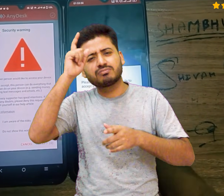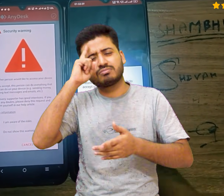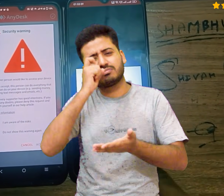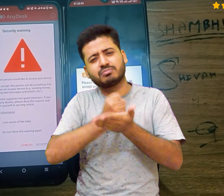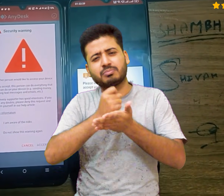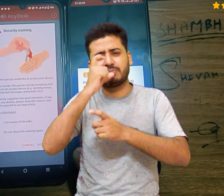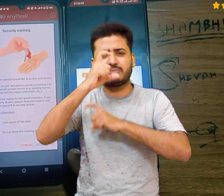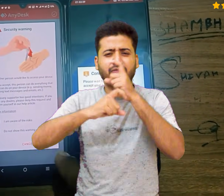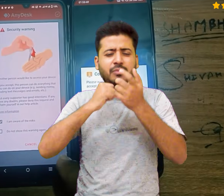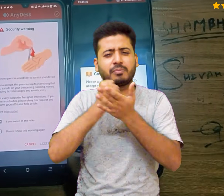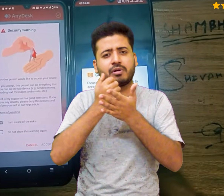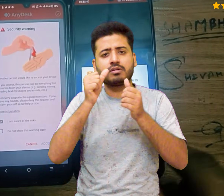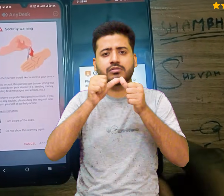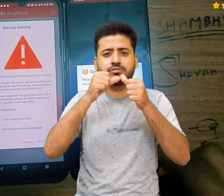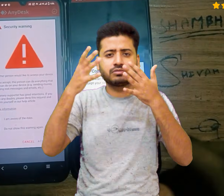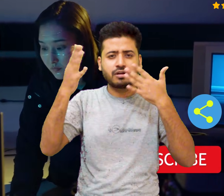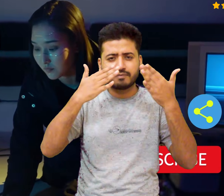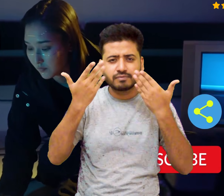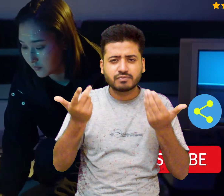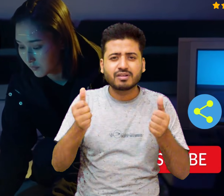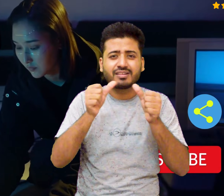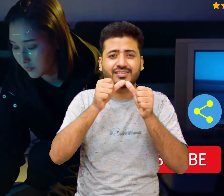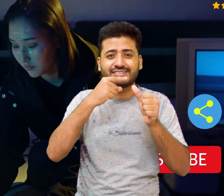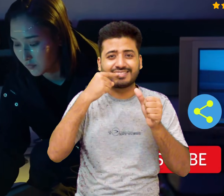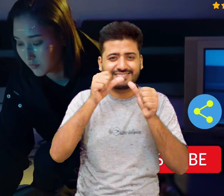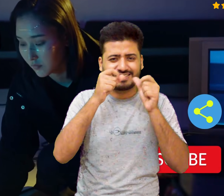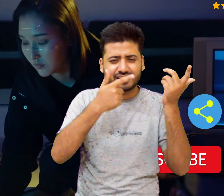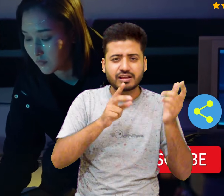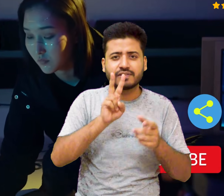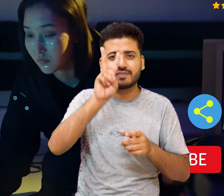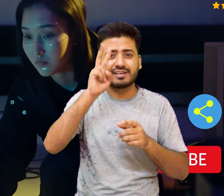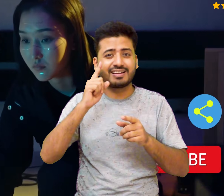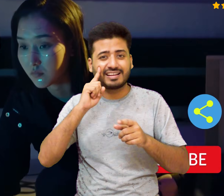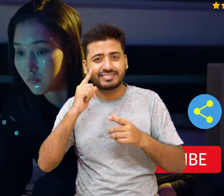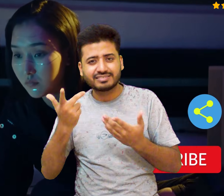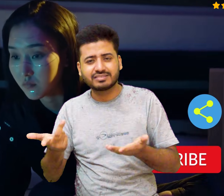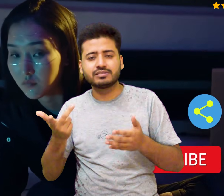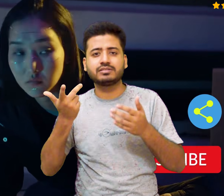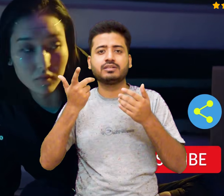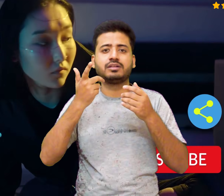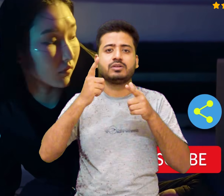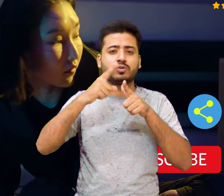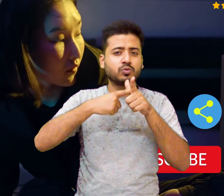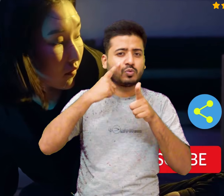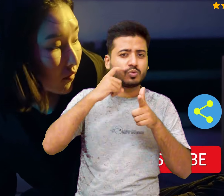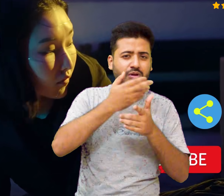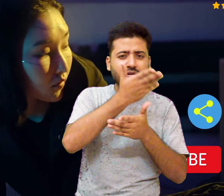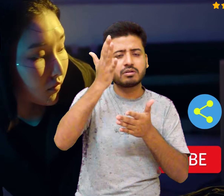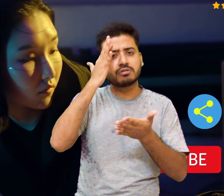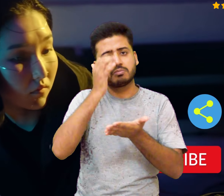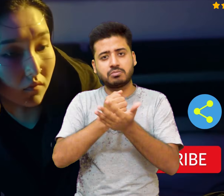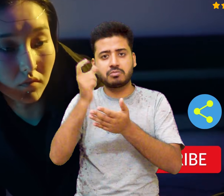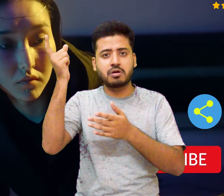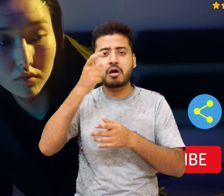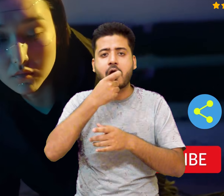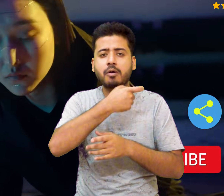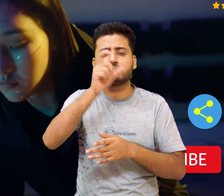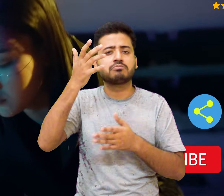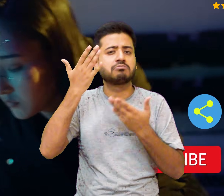of a SIM swapping attack is crucial for minimizing damage and preventing further unauthorized access. Be on the lookout for these red